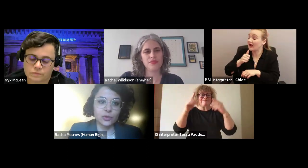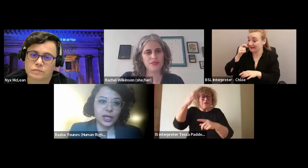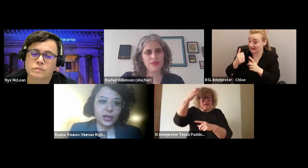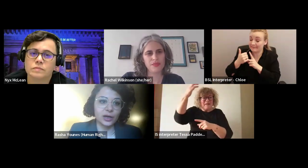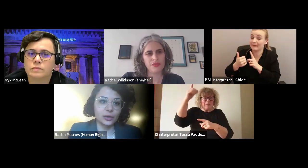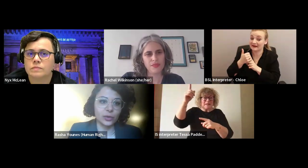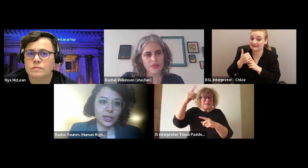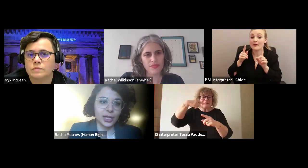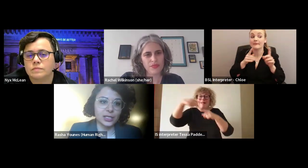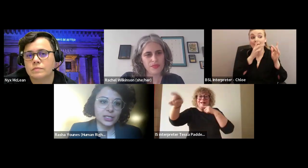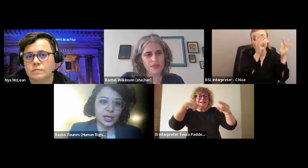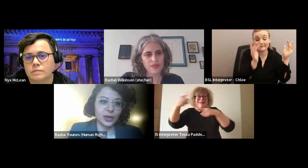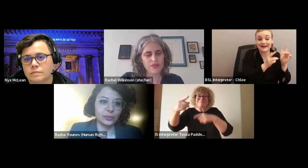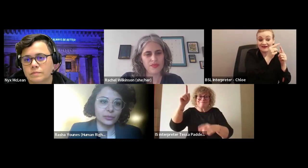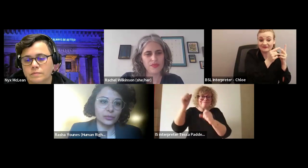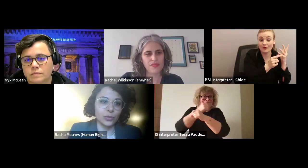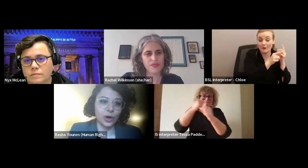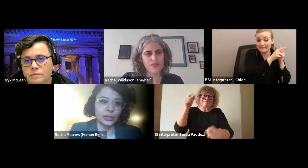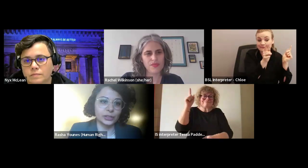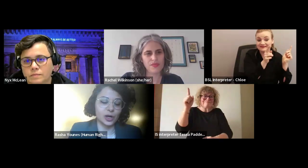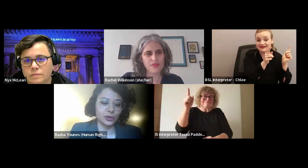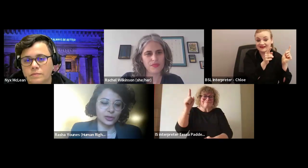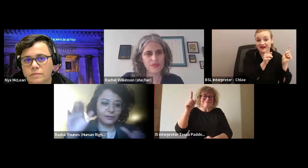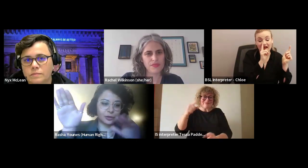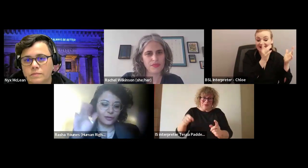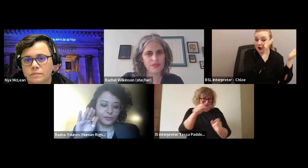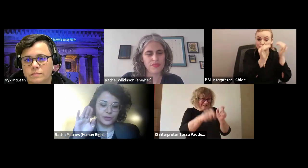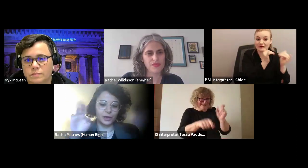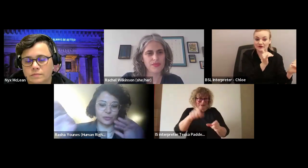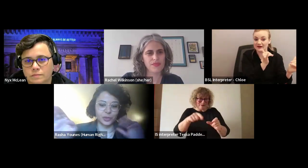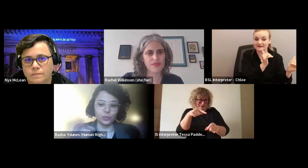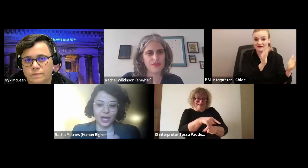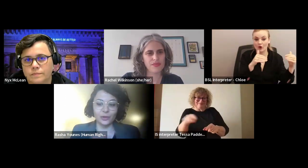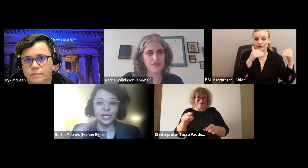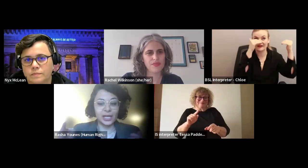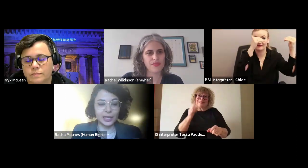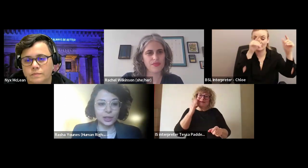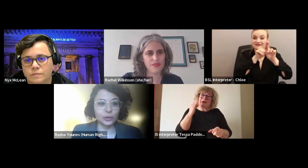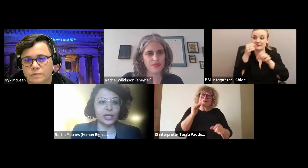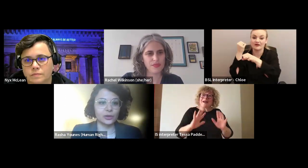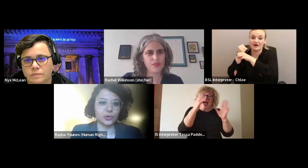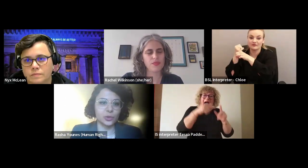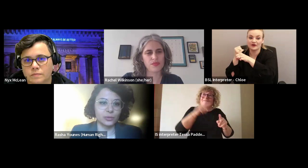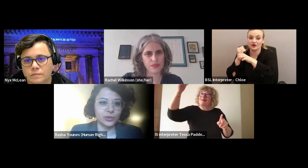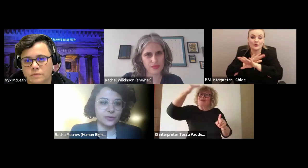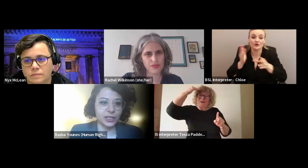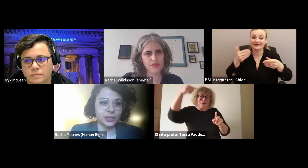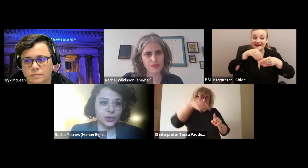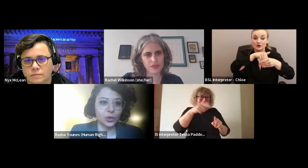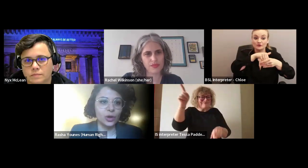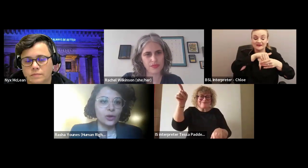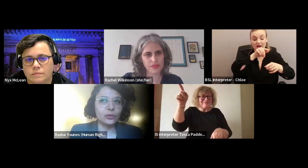platforms also cannot regulate on the level of the government without including those who are